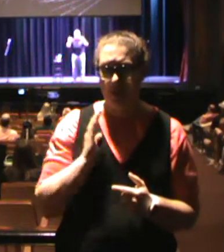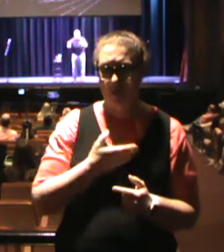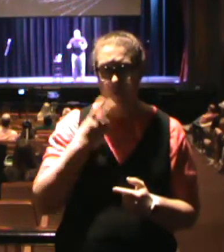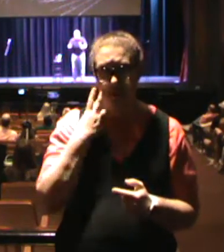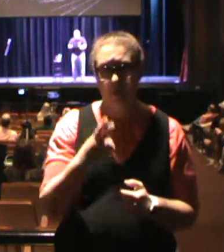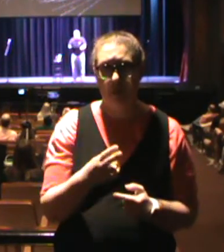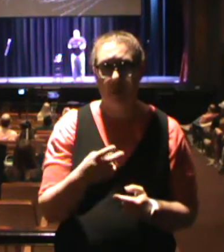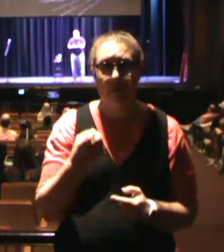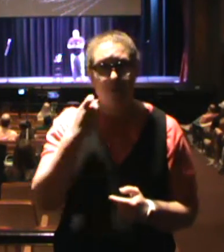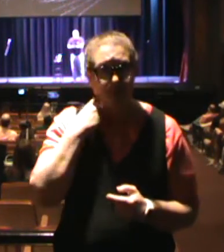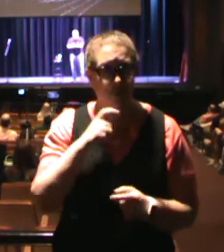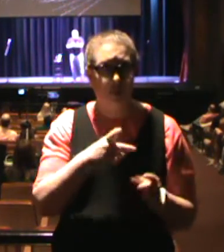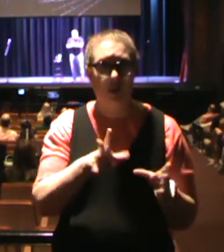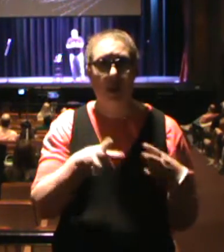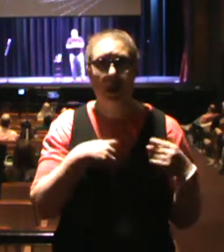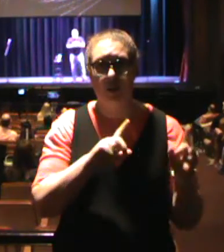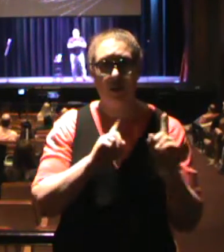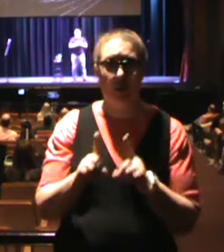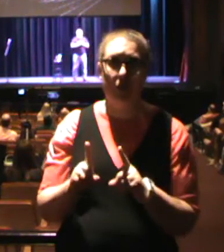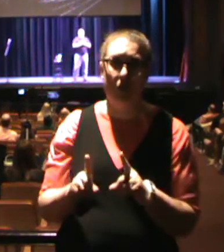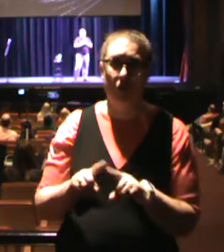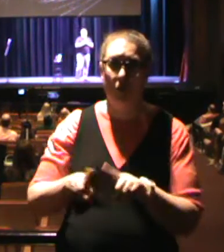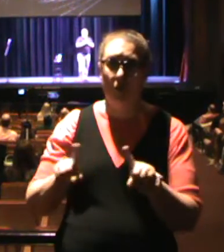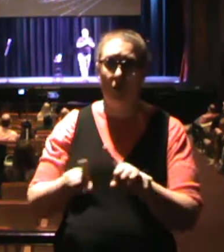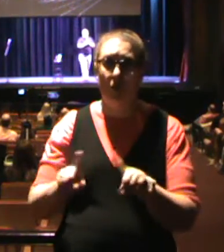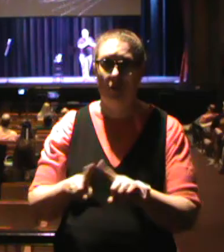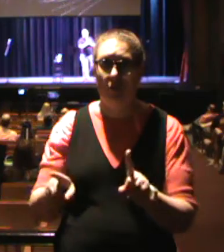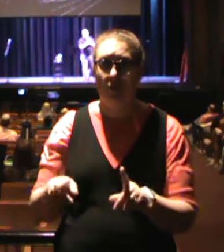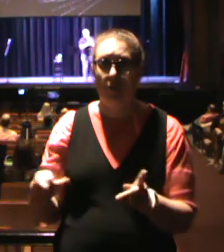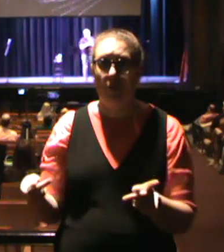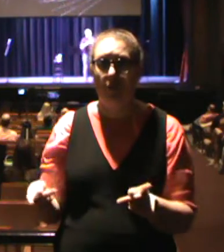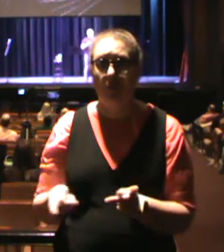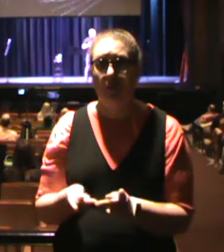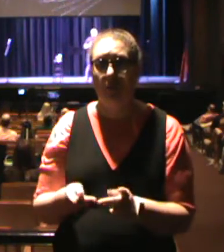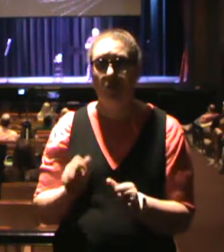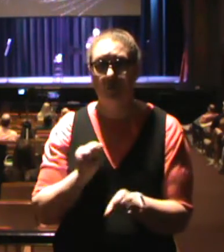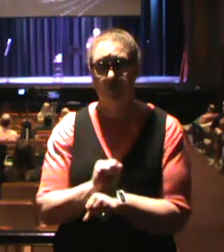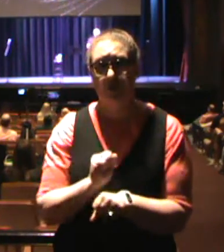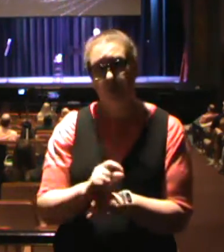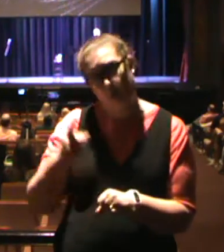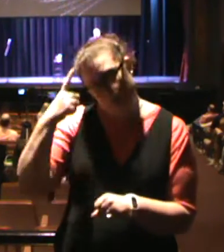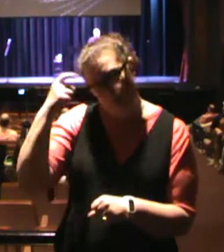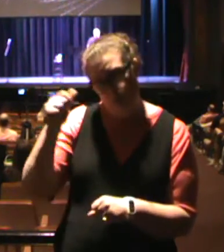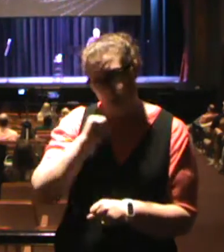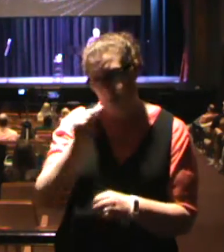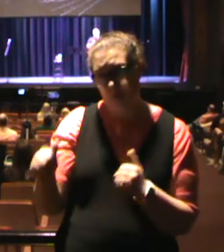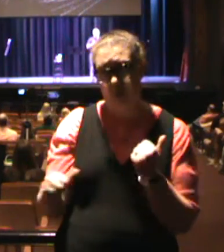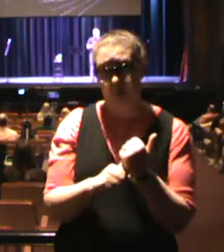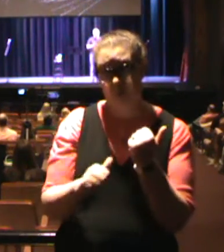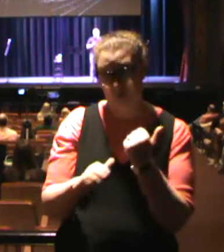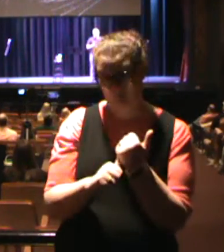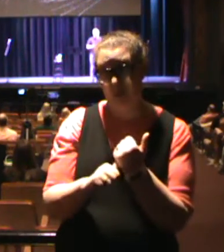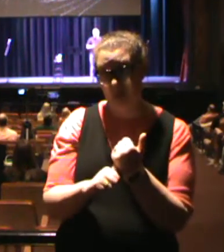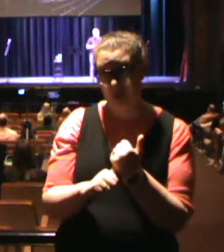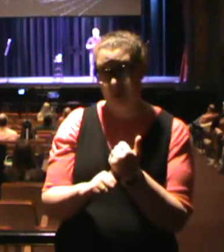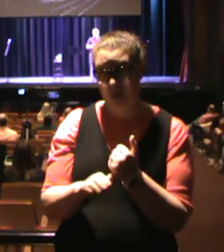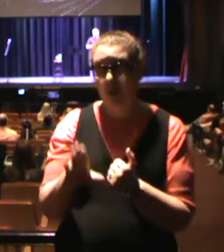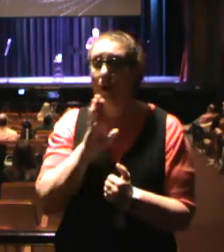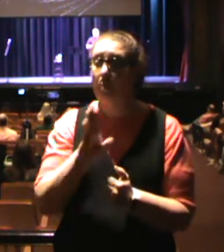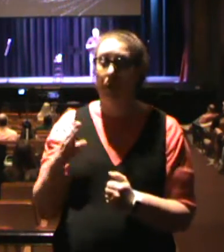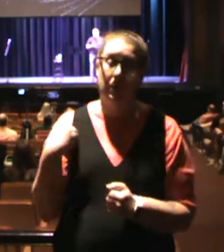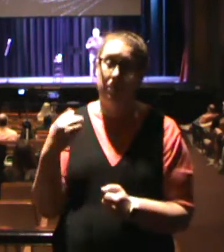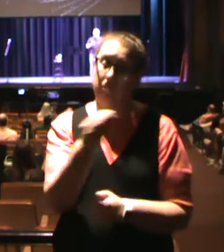literally had to go back into their different places and to work because they were no longer being supported by the members of the